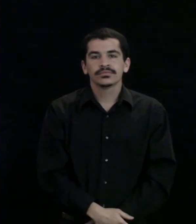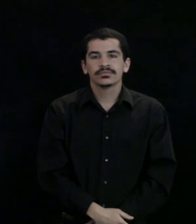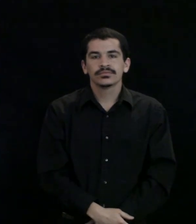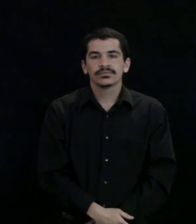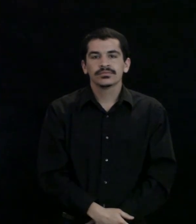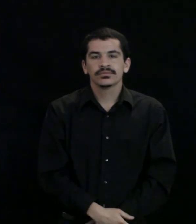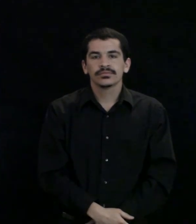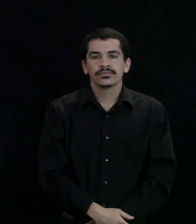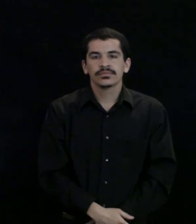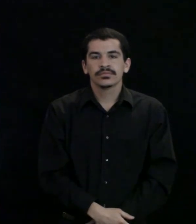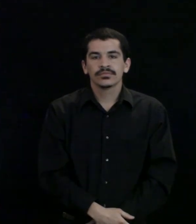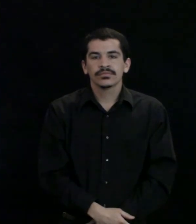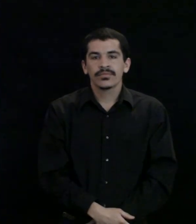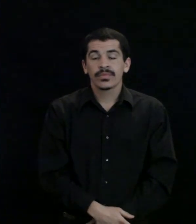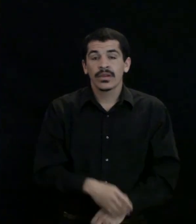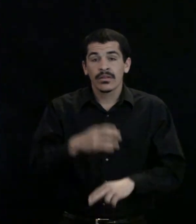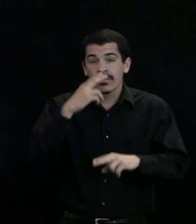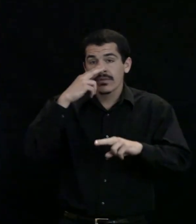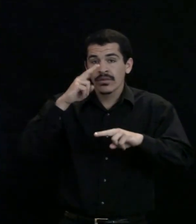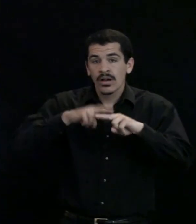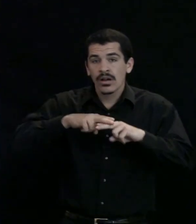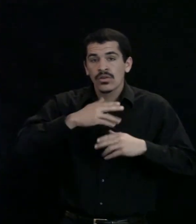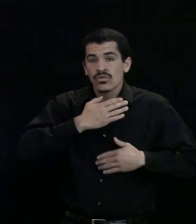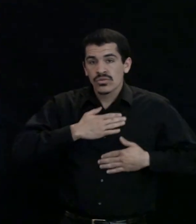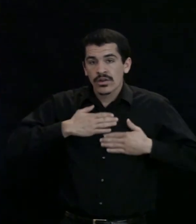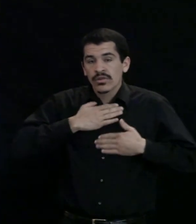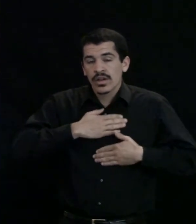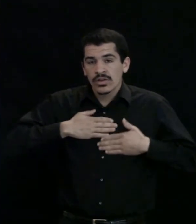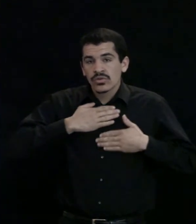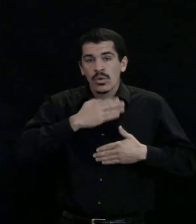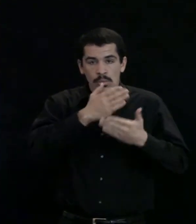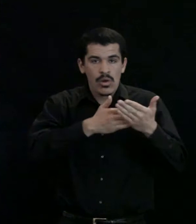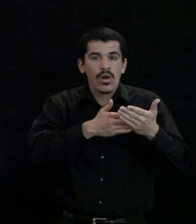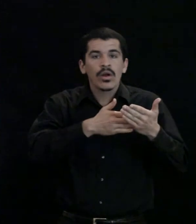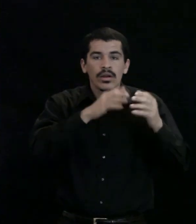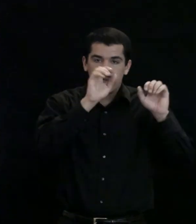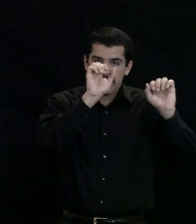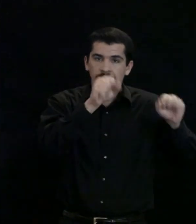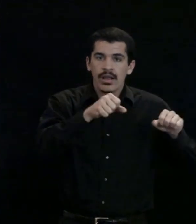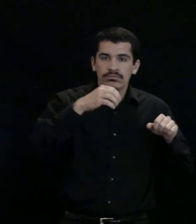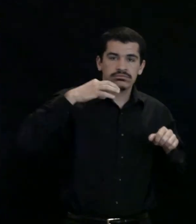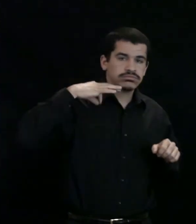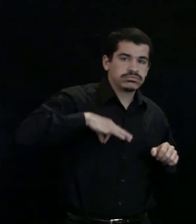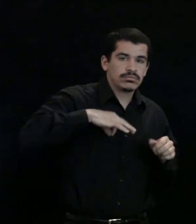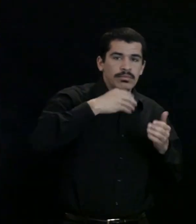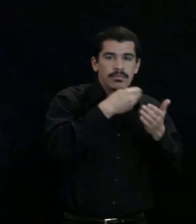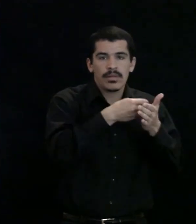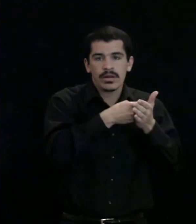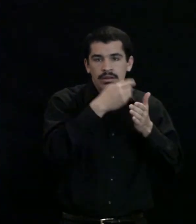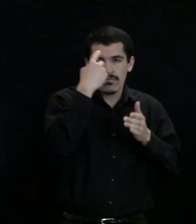This part of the facility would be revenue generating.